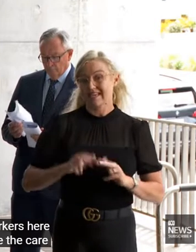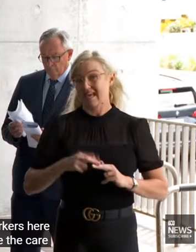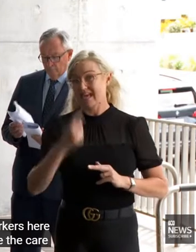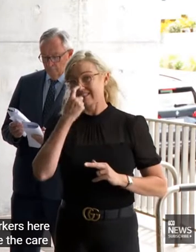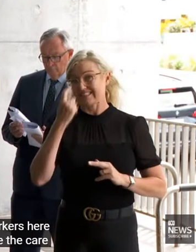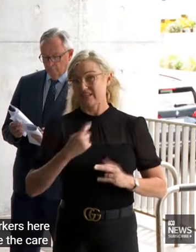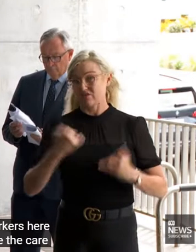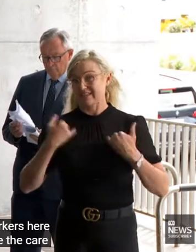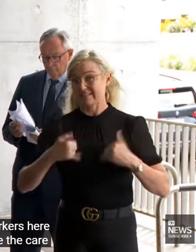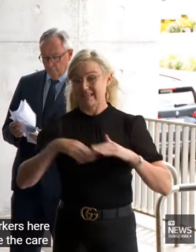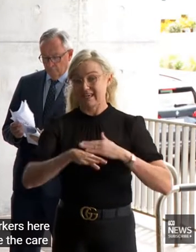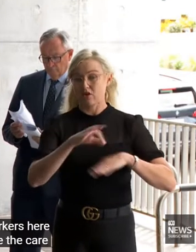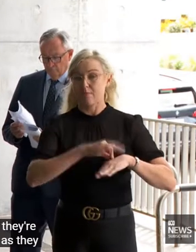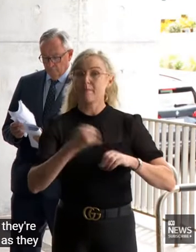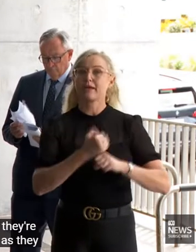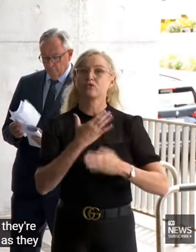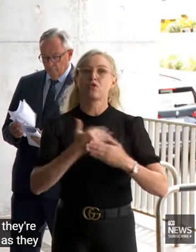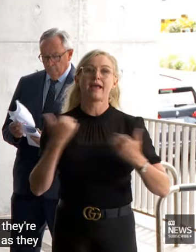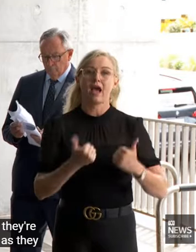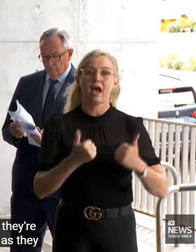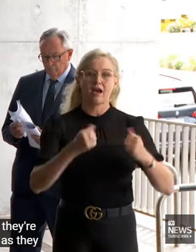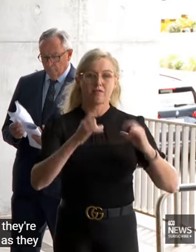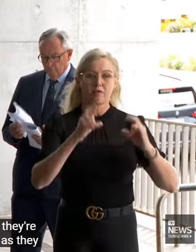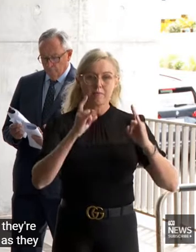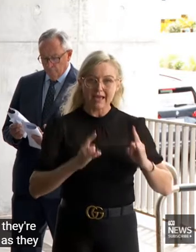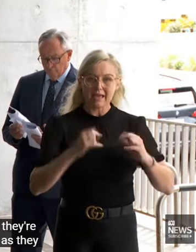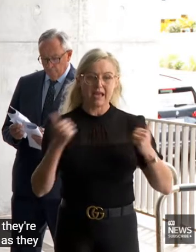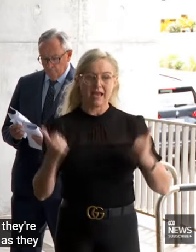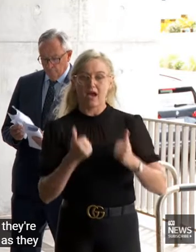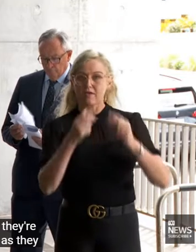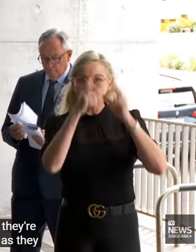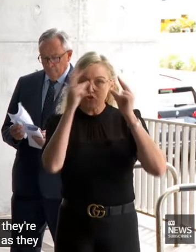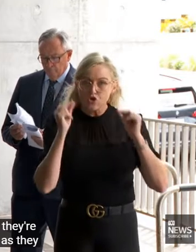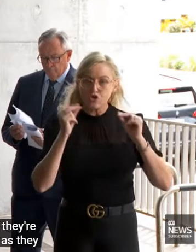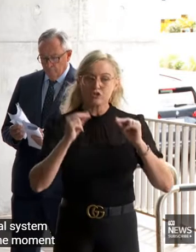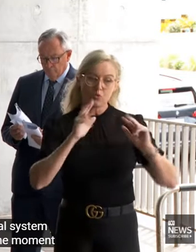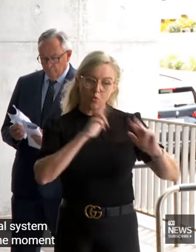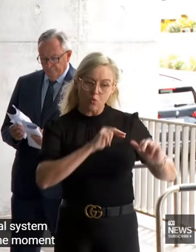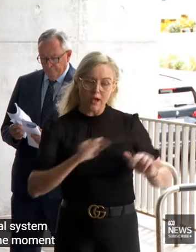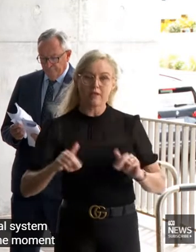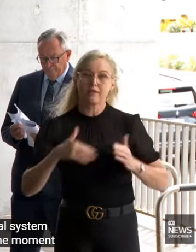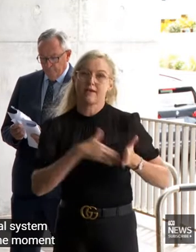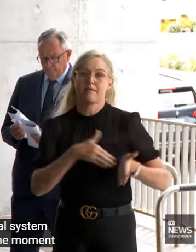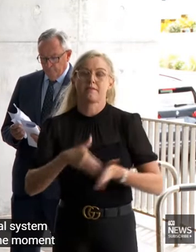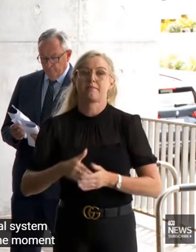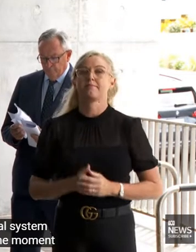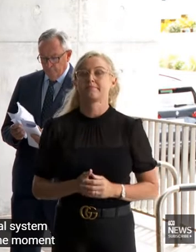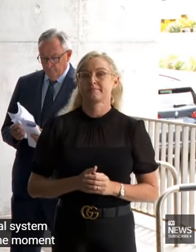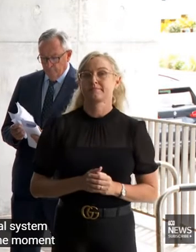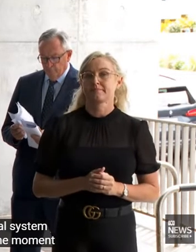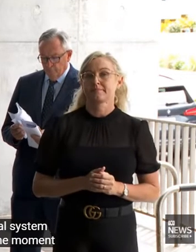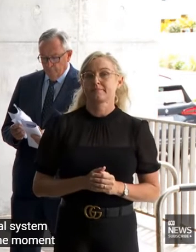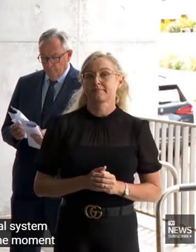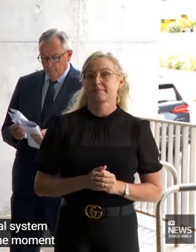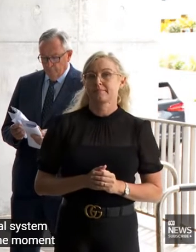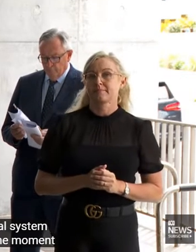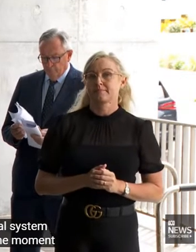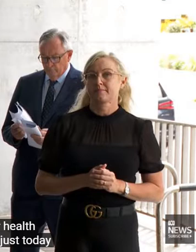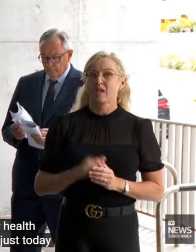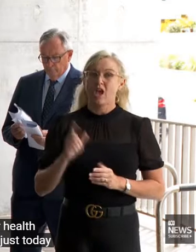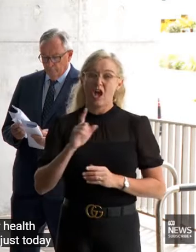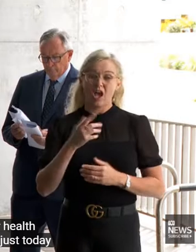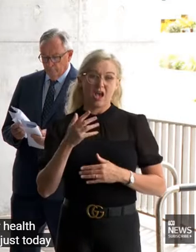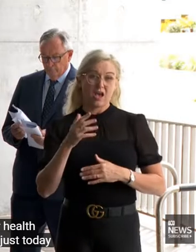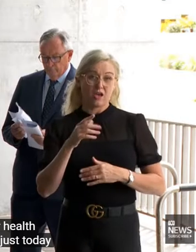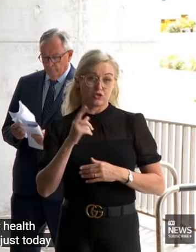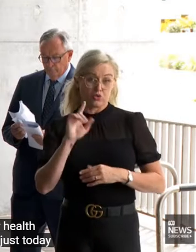seriously ill as they come into the hospital system. What we're seeing at the moment is that many of our health workers, around